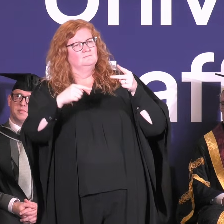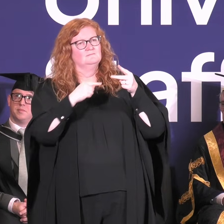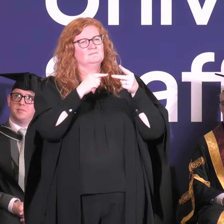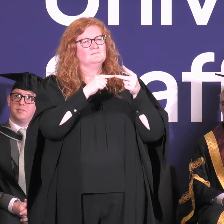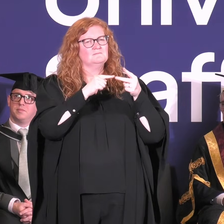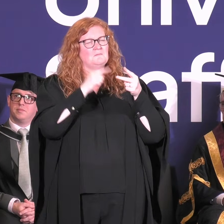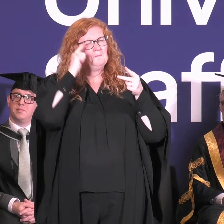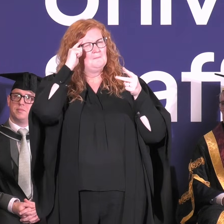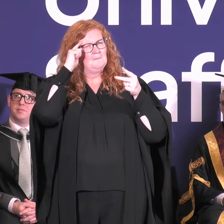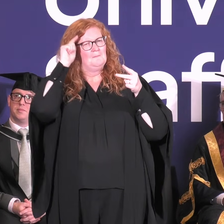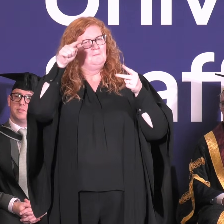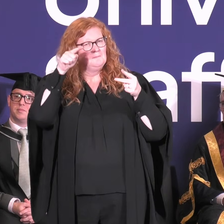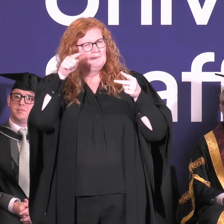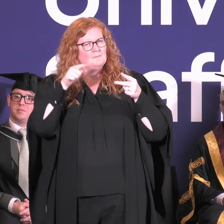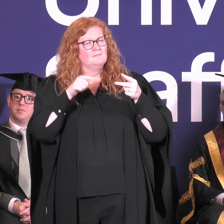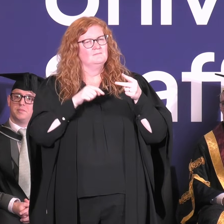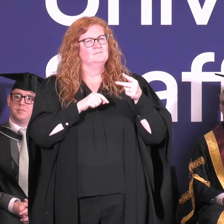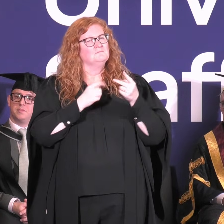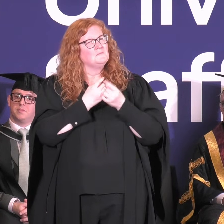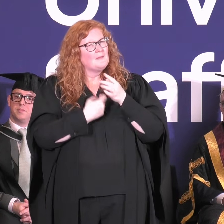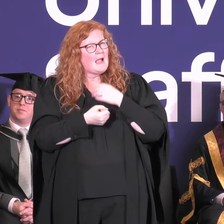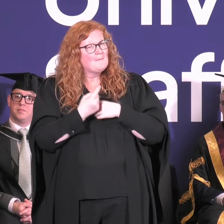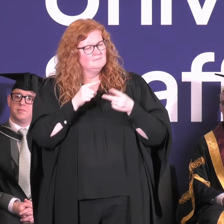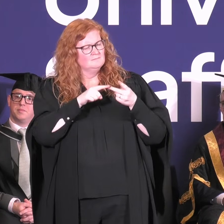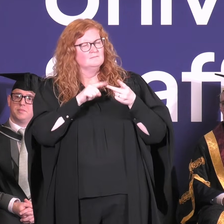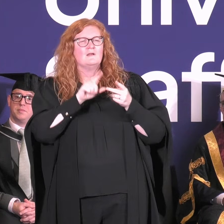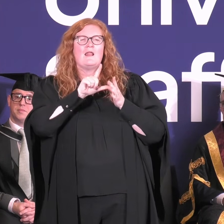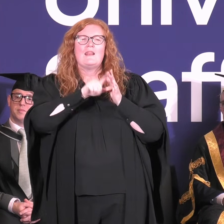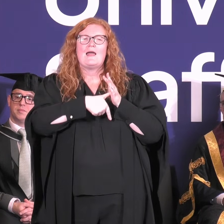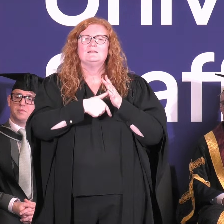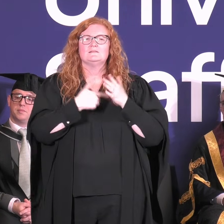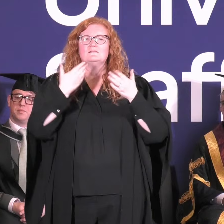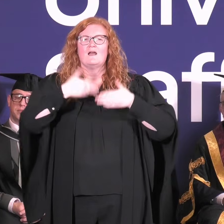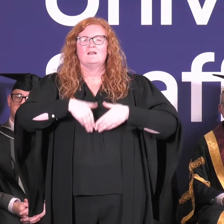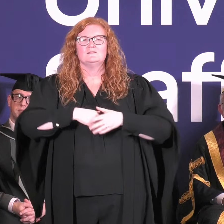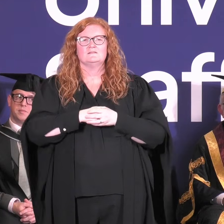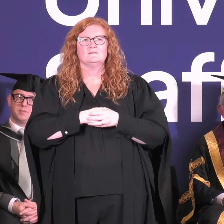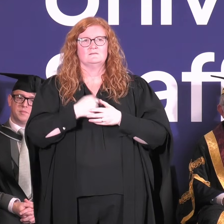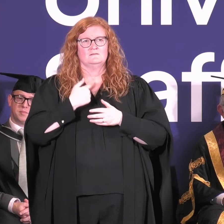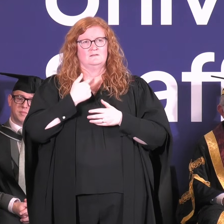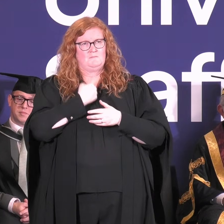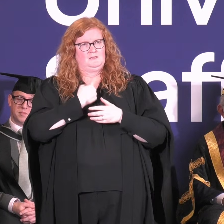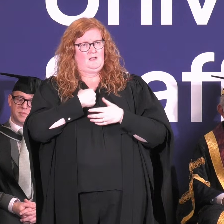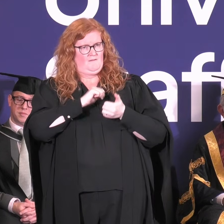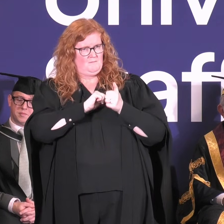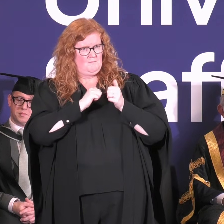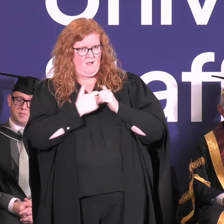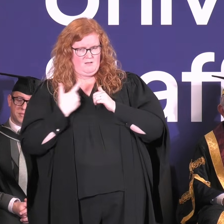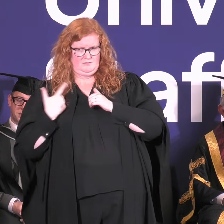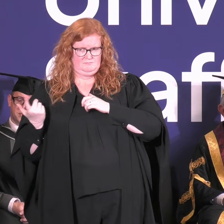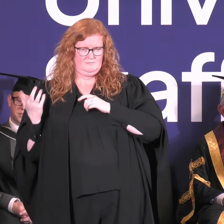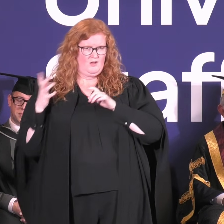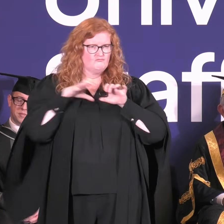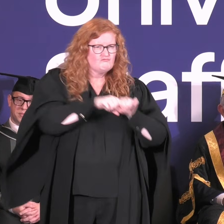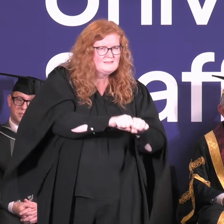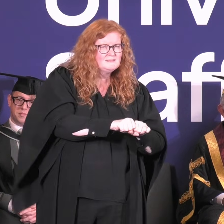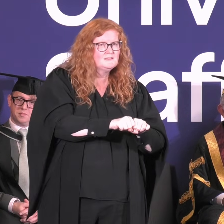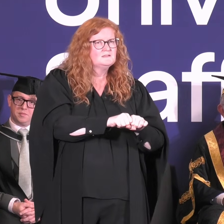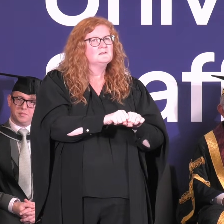penny drop moment. And it was late at night. Myself and my partner, we arrested a particularly